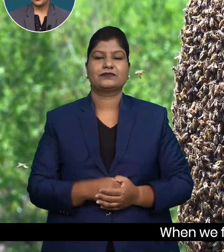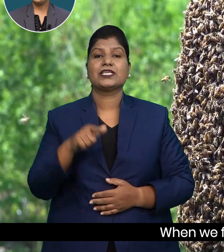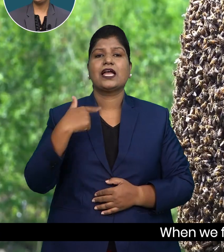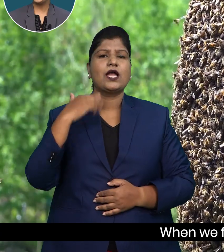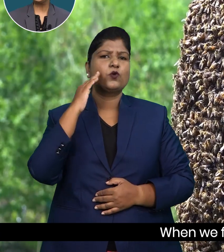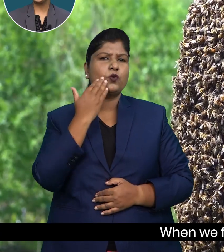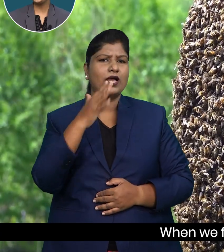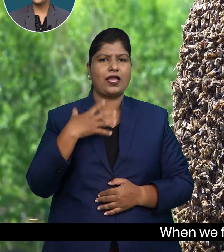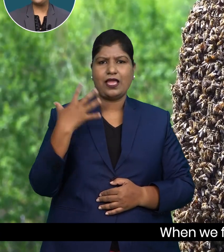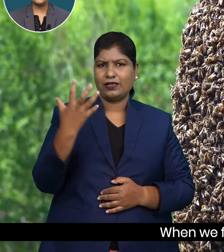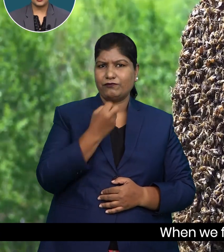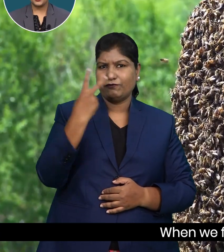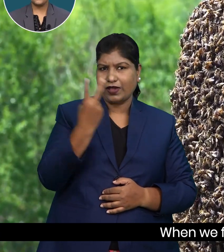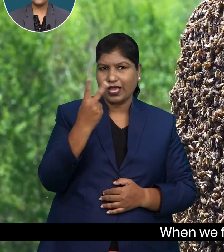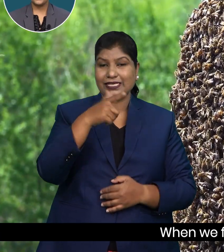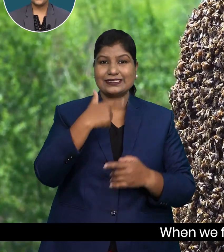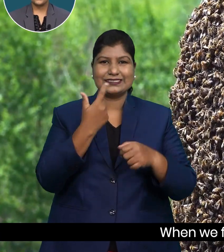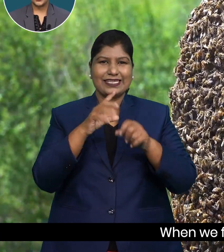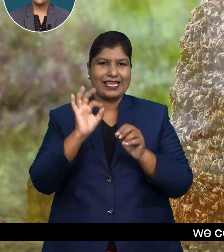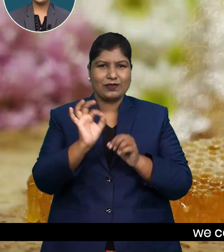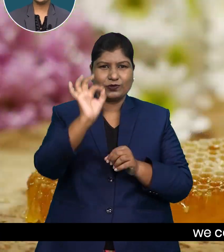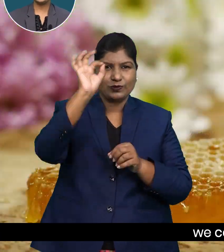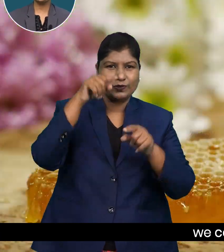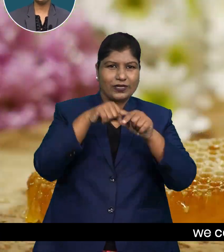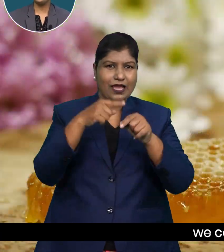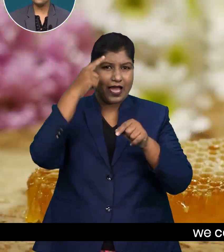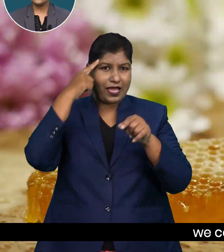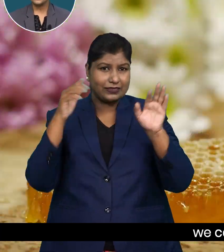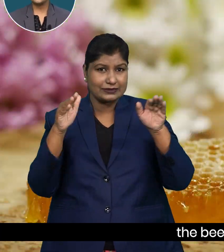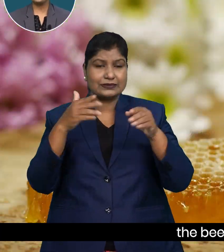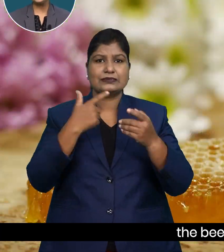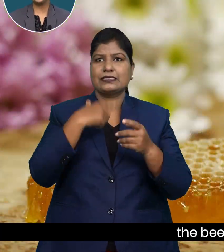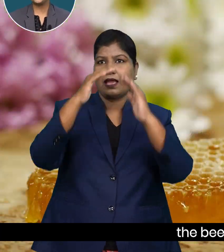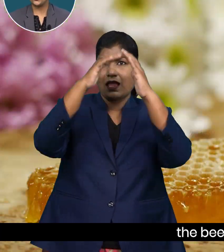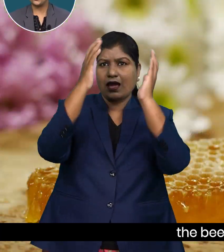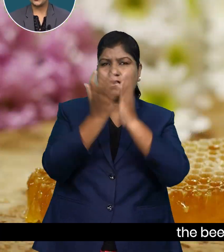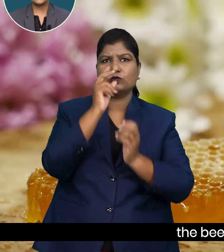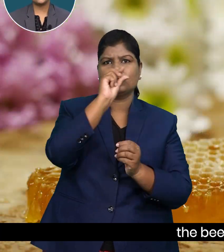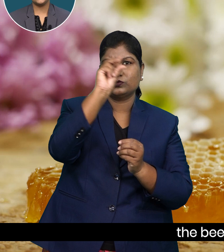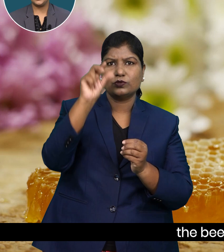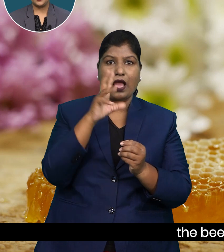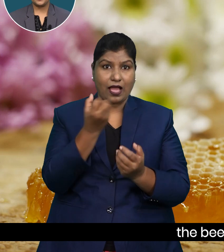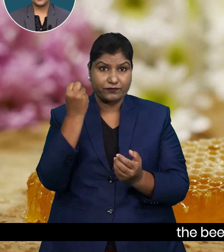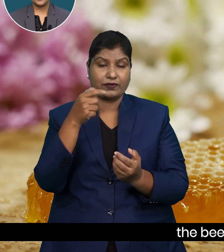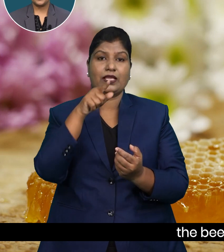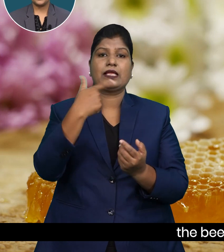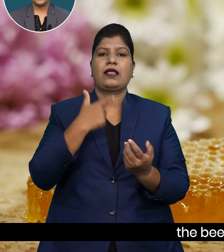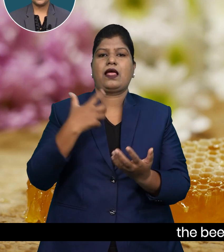When we find such a beehive, we collect the food the bees store as a honey.